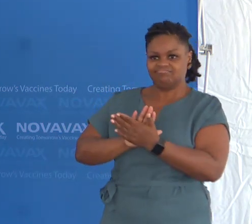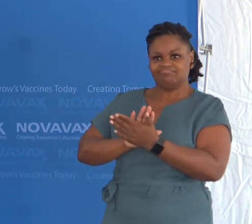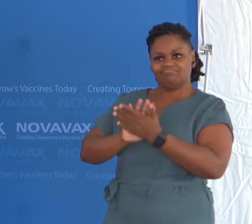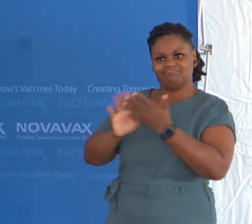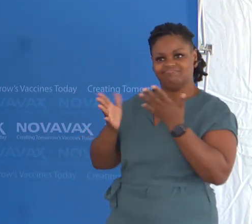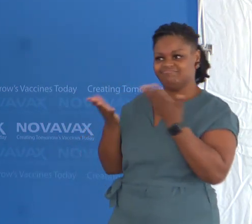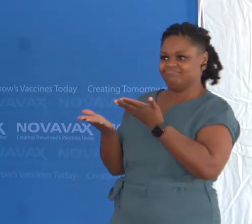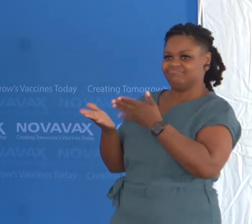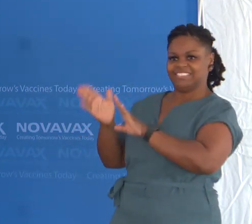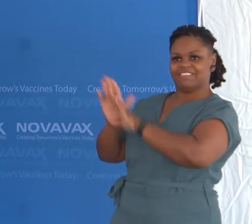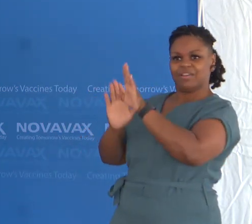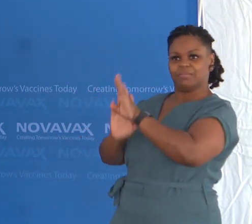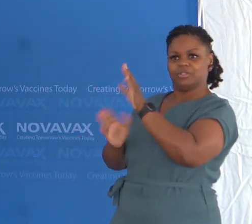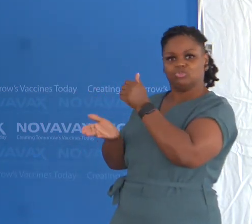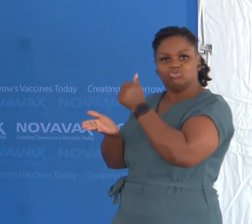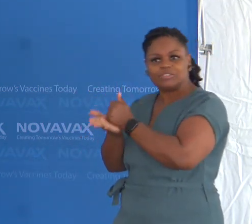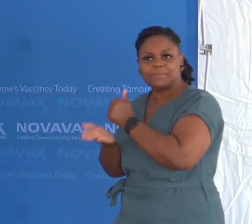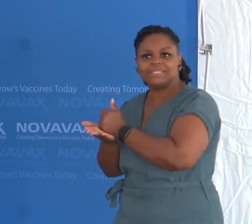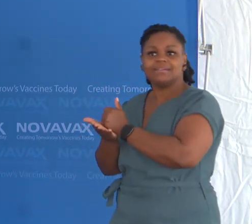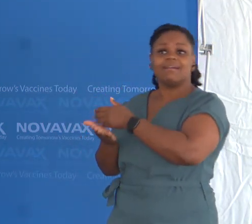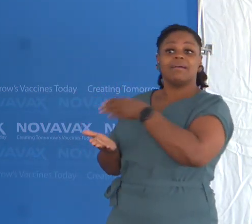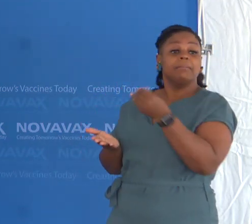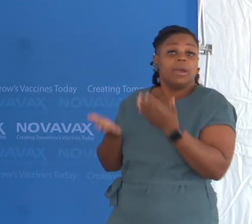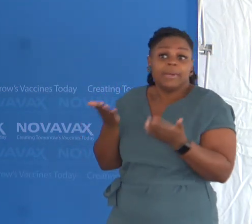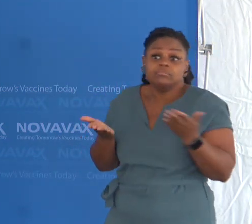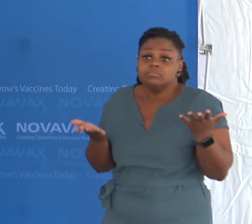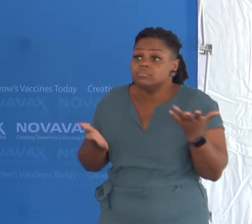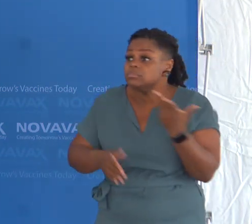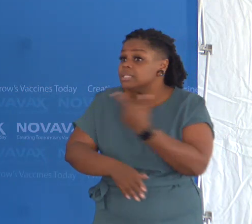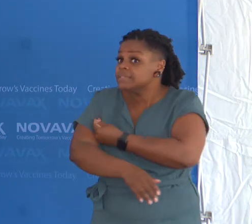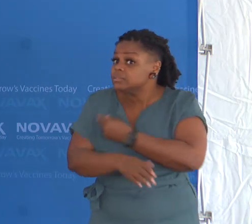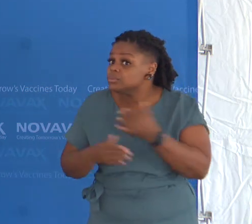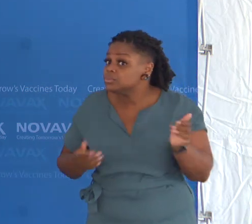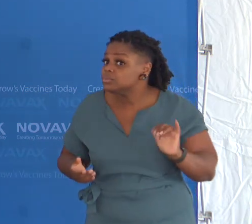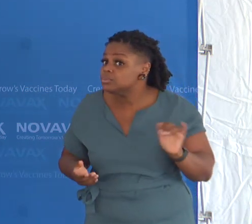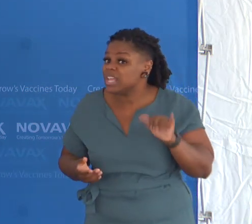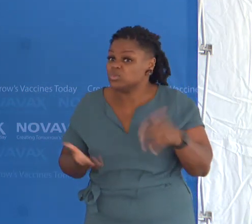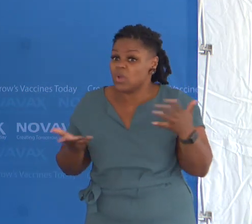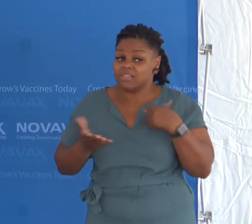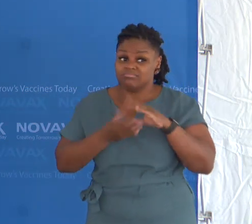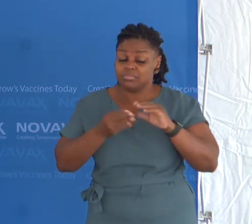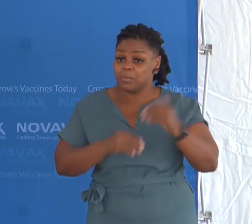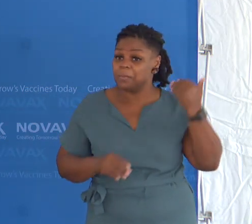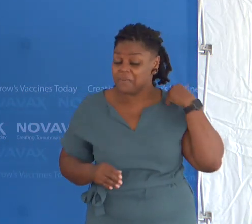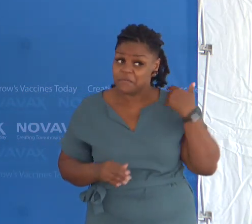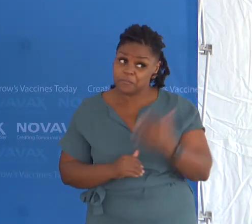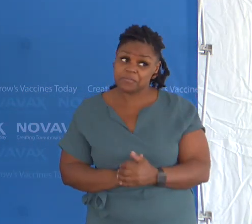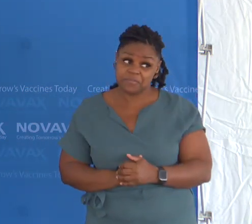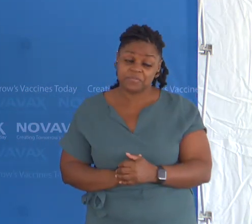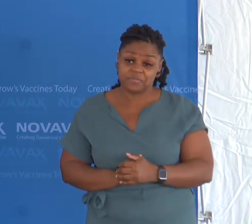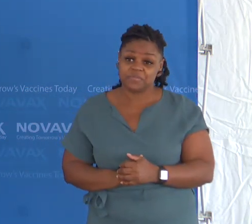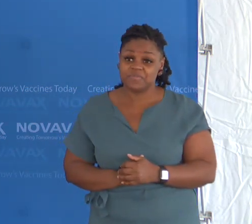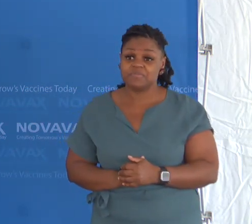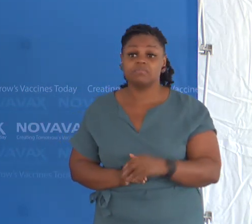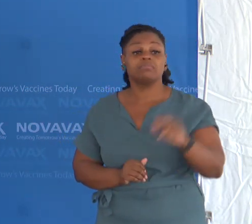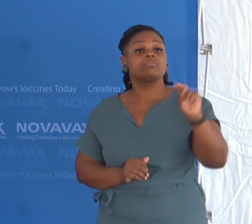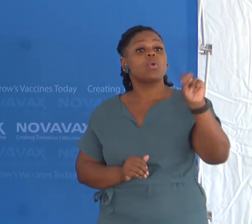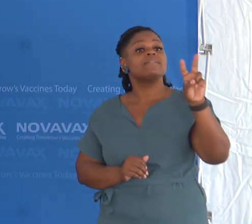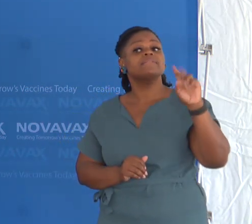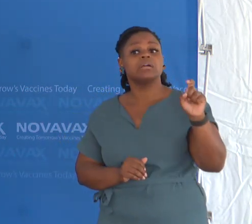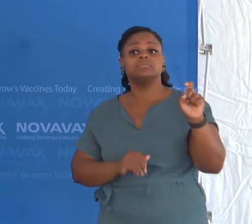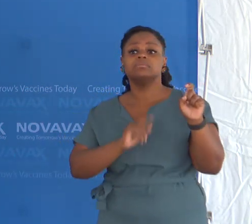of developing treatments and perhaps even a vaccine for this deadly virus. Novavax certainly stepped up